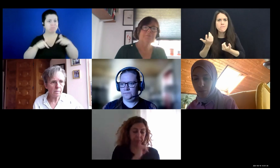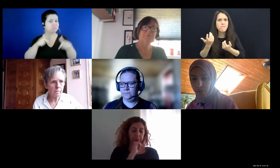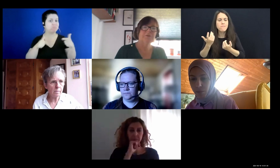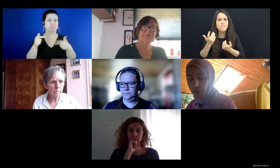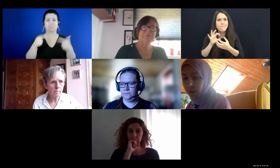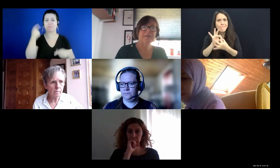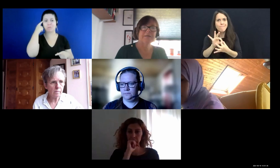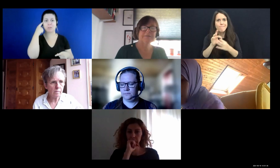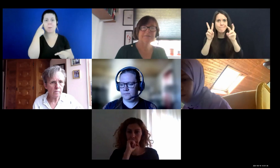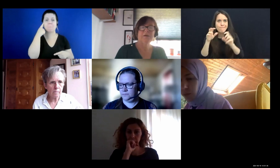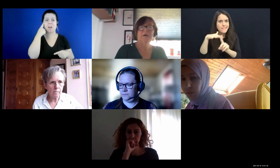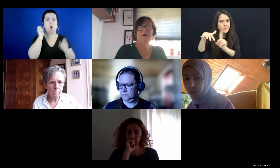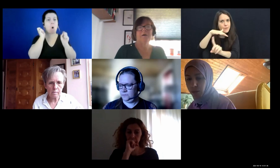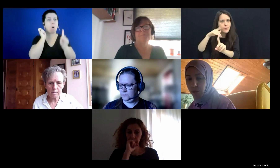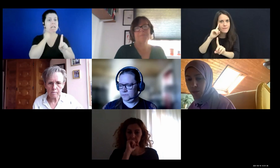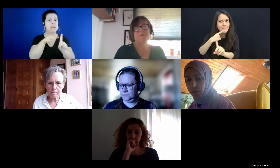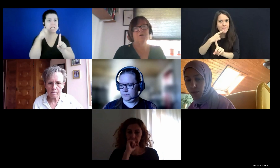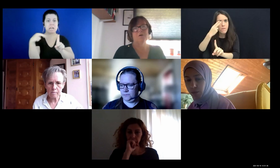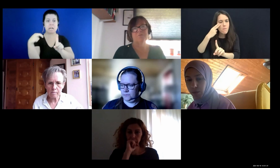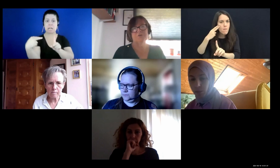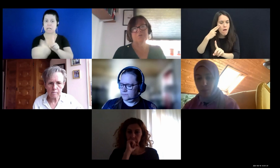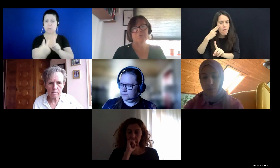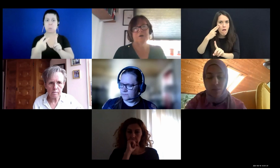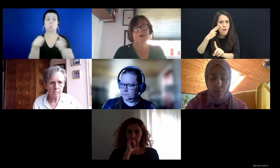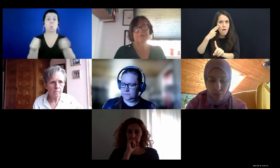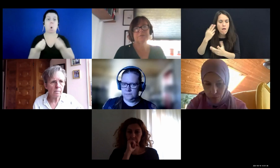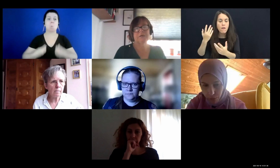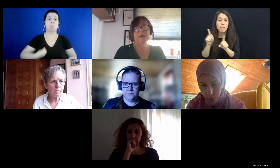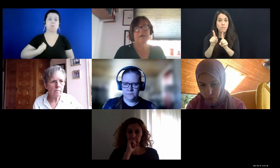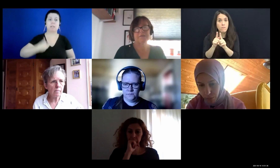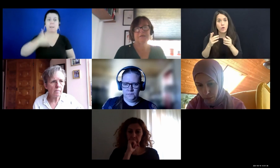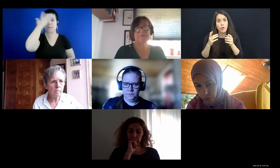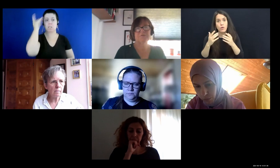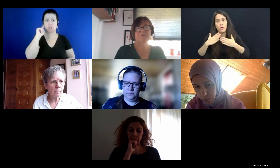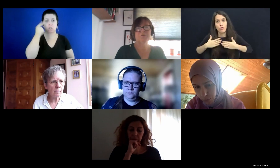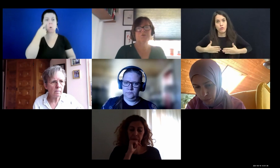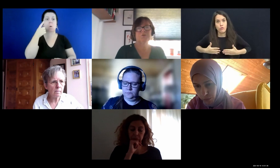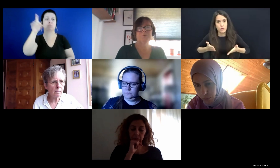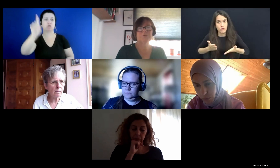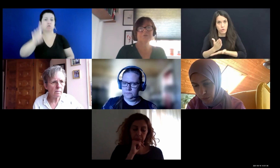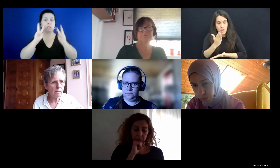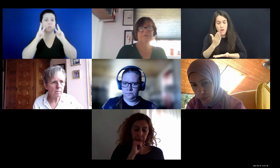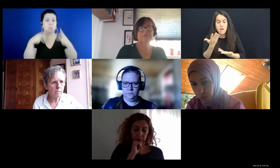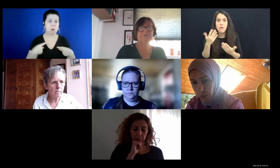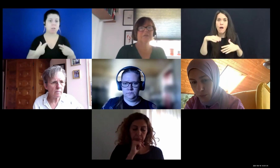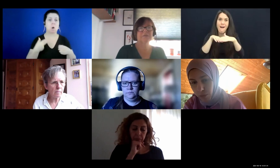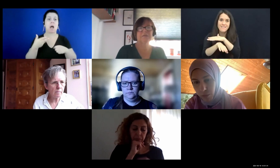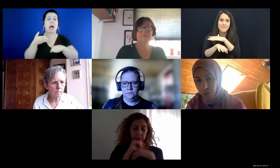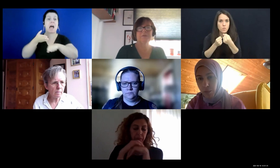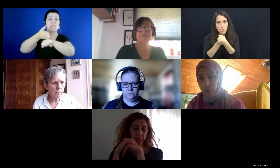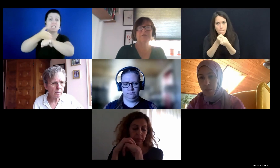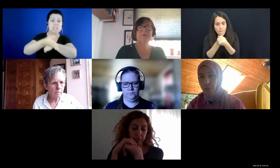of people with deaf blindness, of human rights, access to support and devices